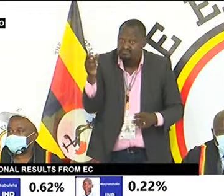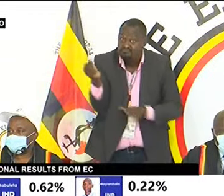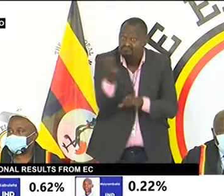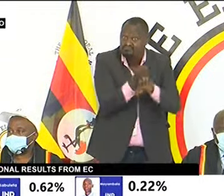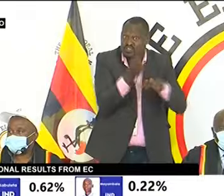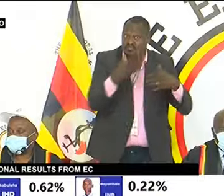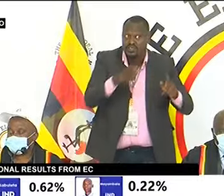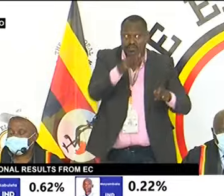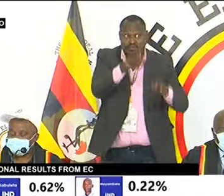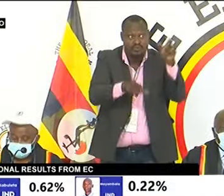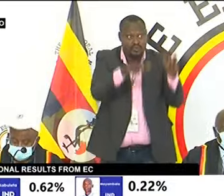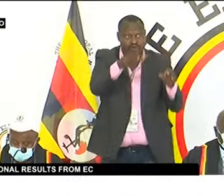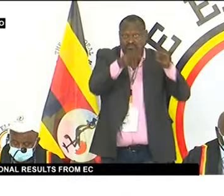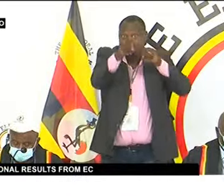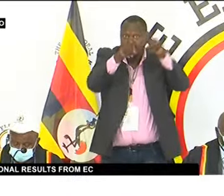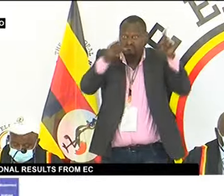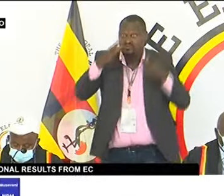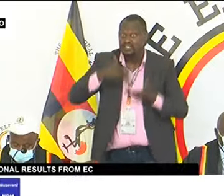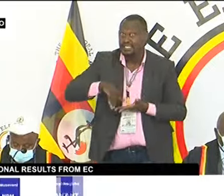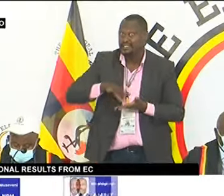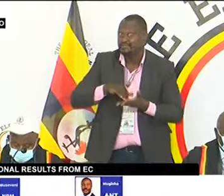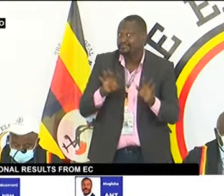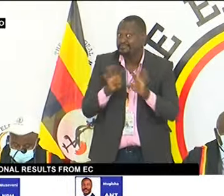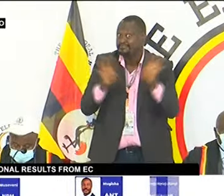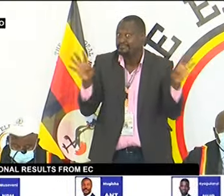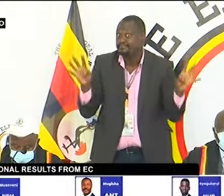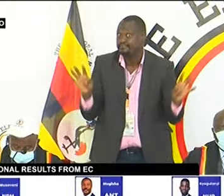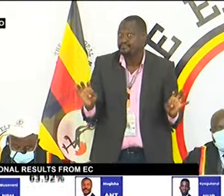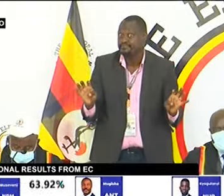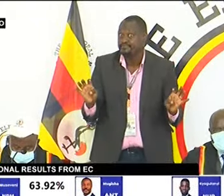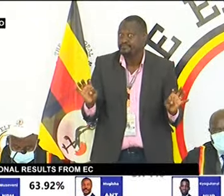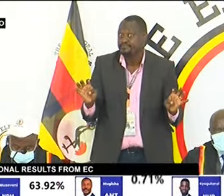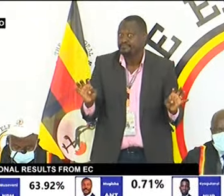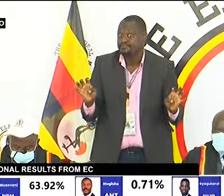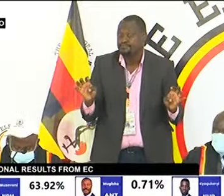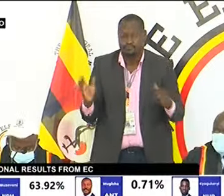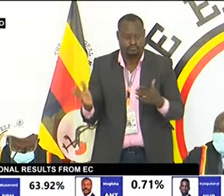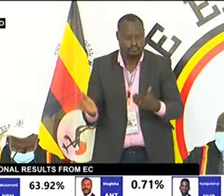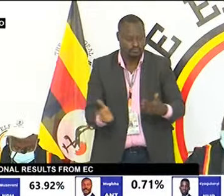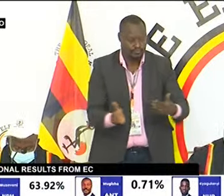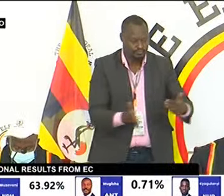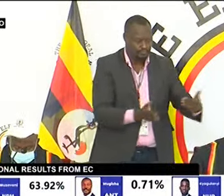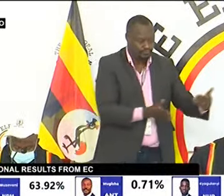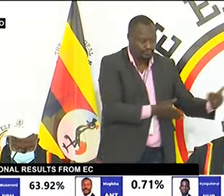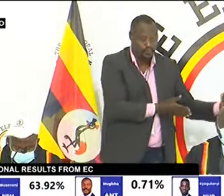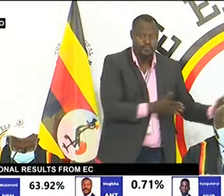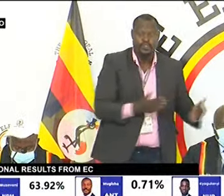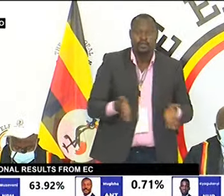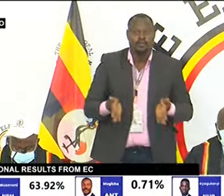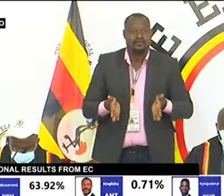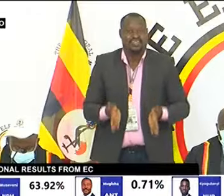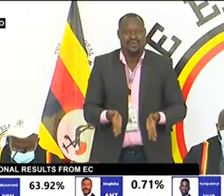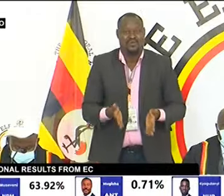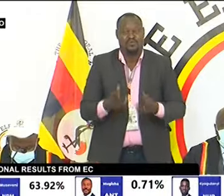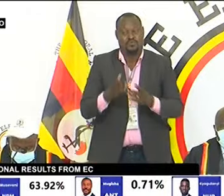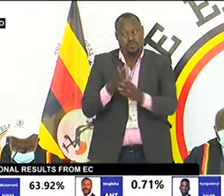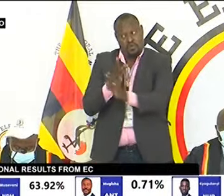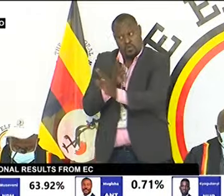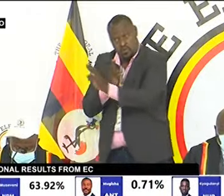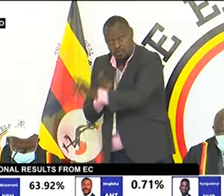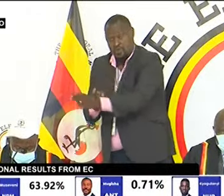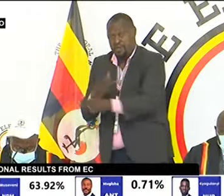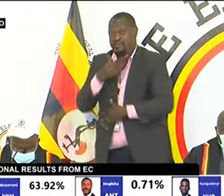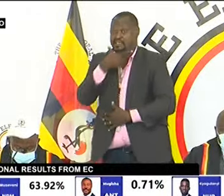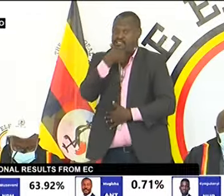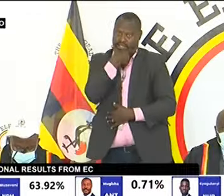agents at those polling stations. Now, therefore, since Honorable Kyagulanyi is in